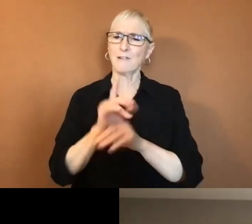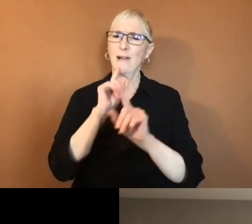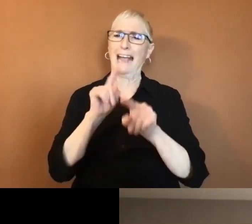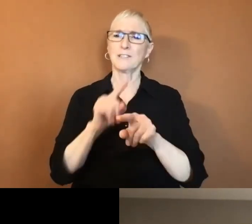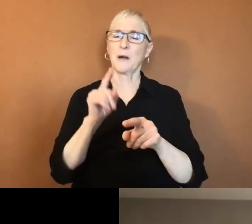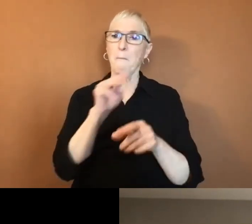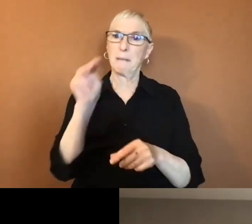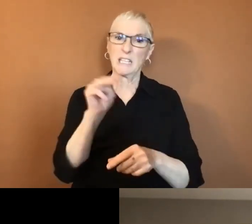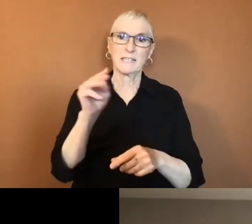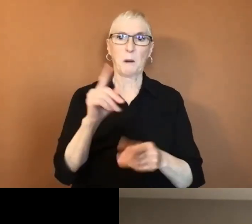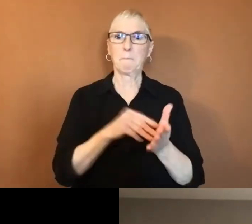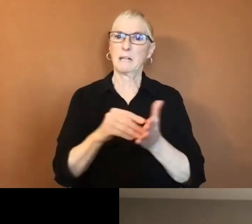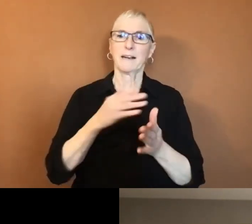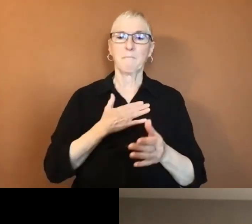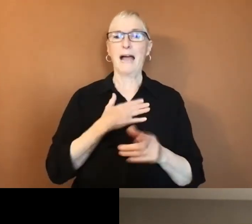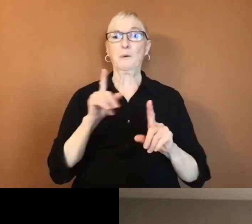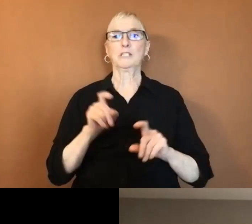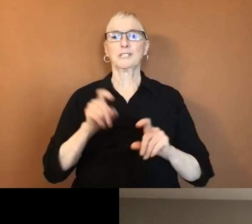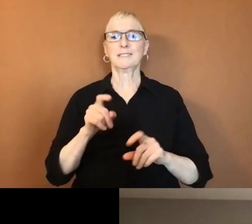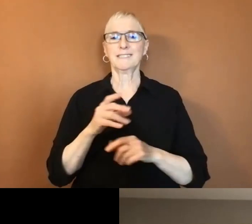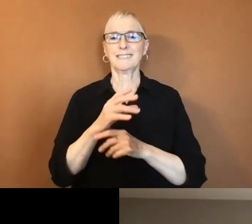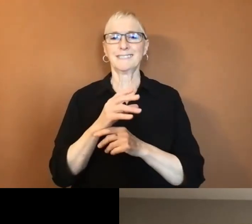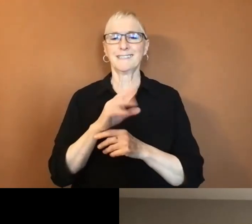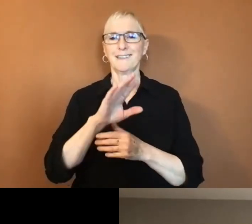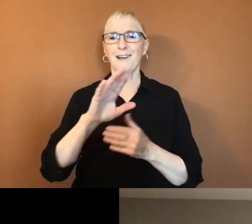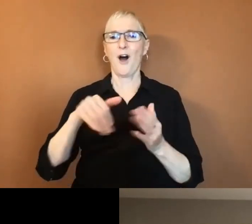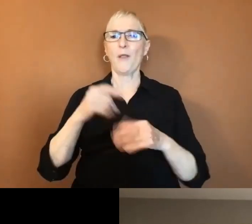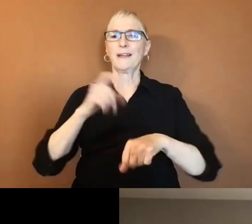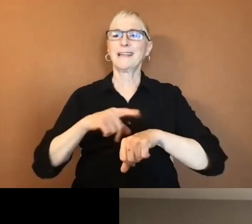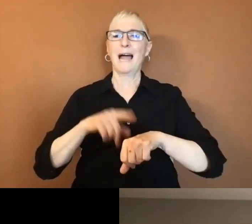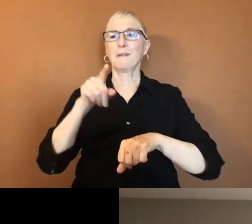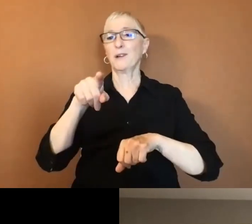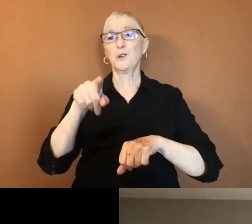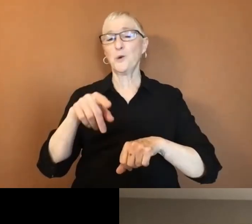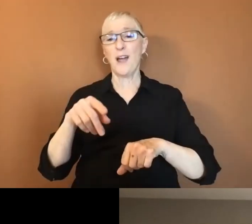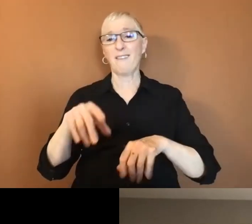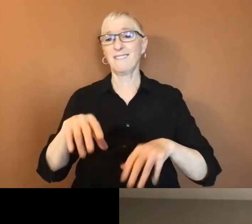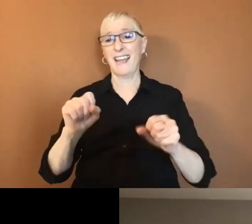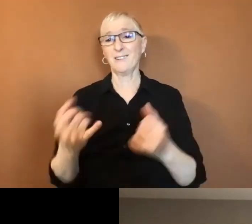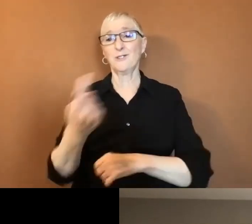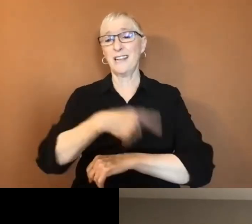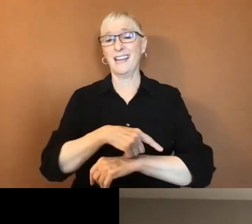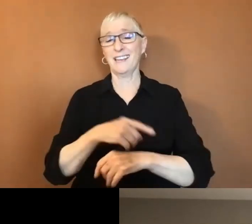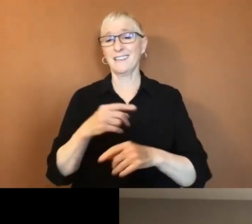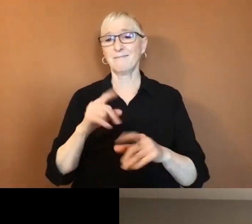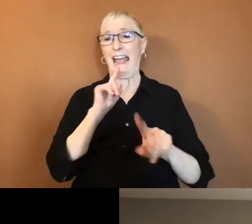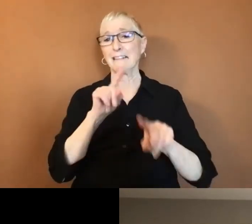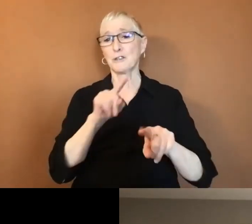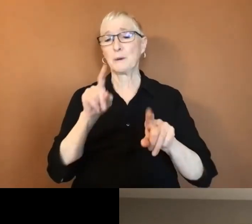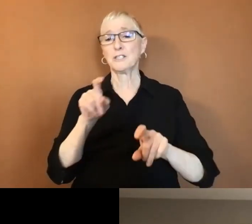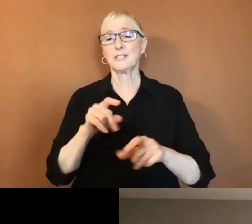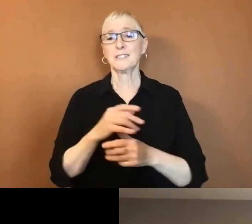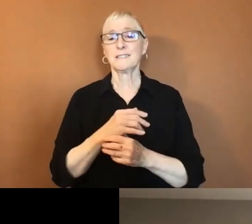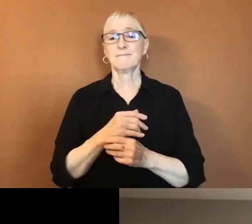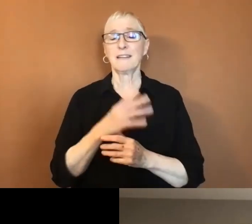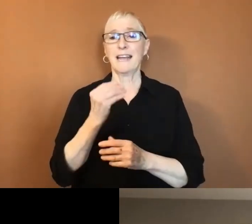of my questions and all the time that you spent today answering the questions. And